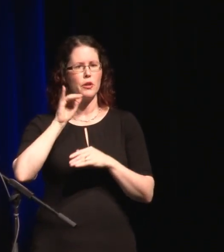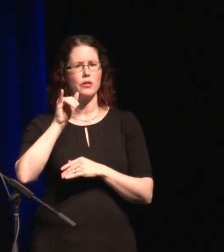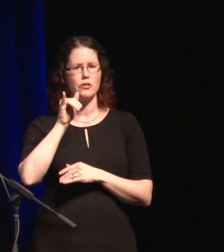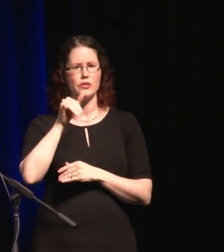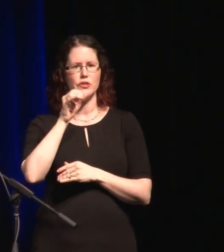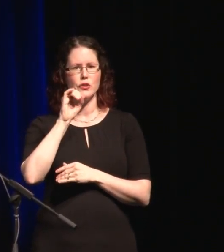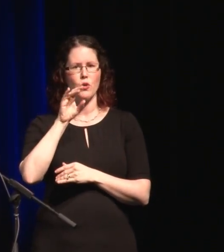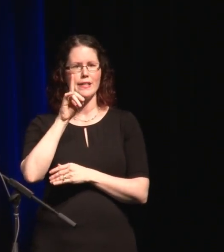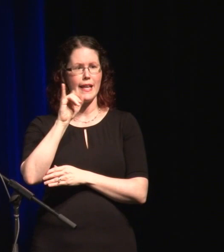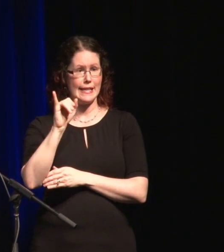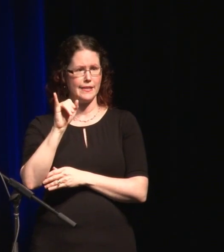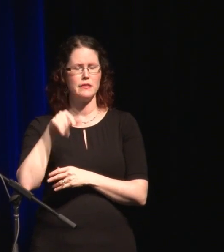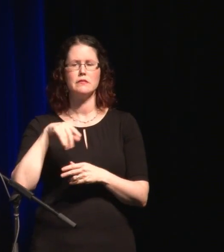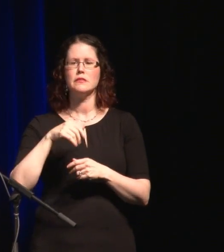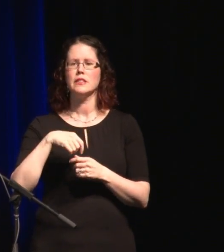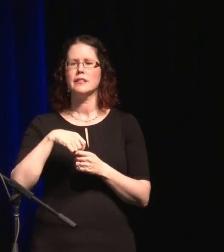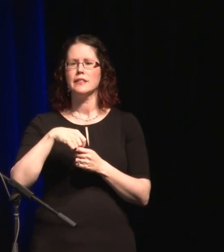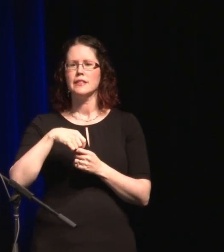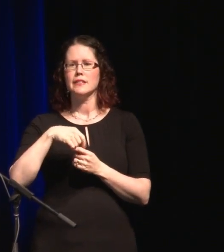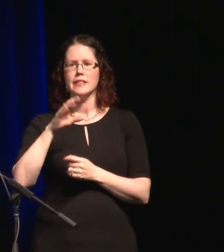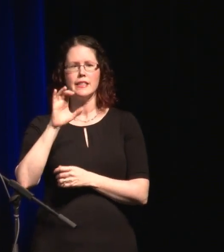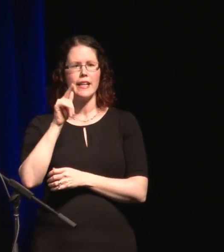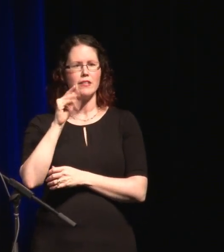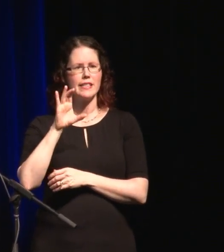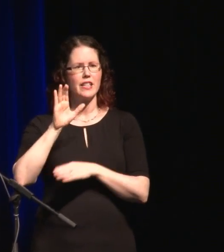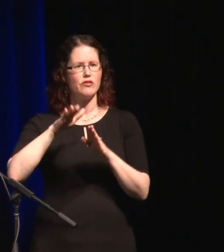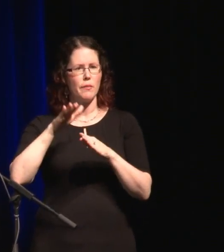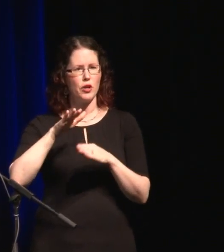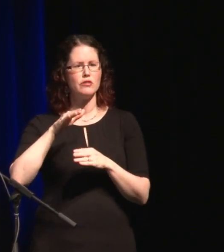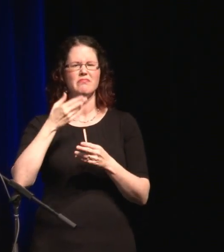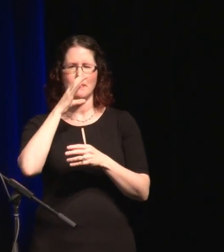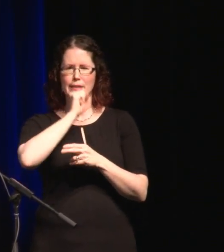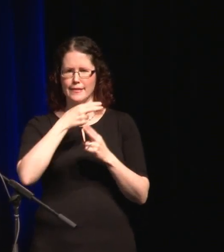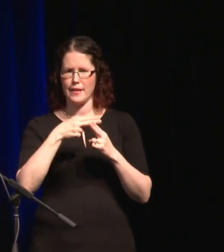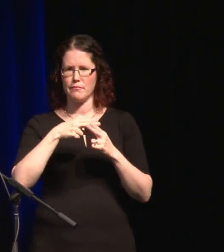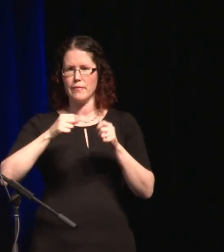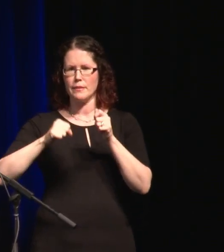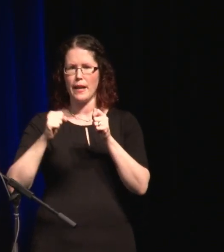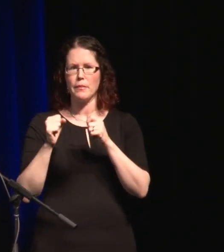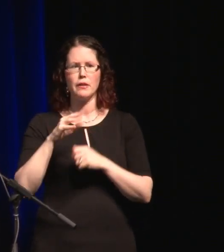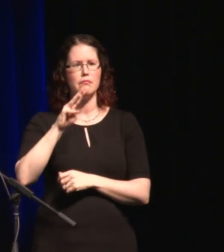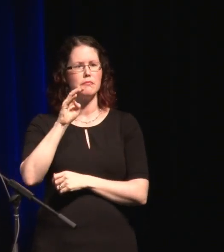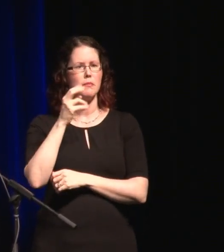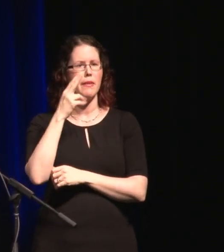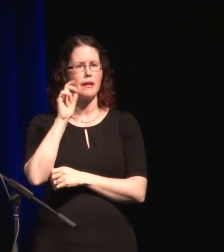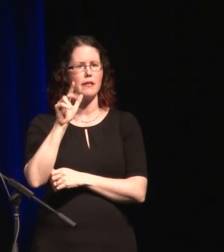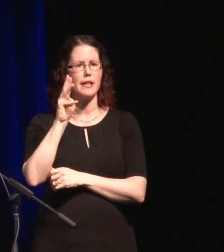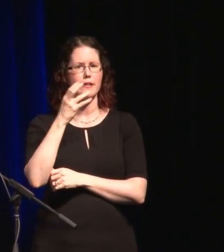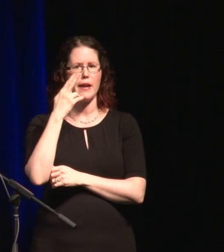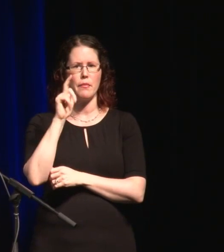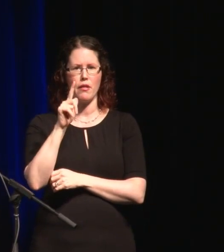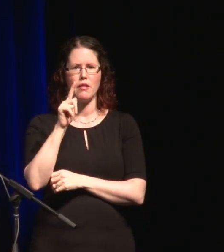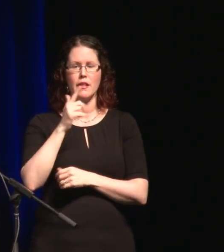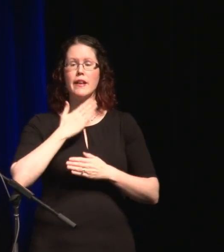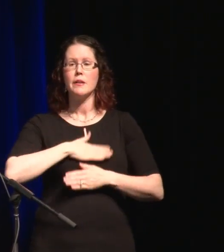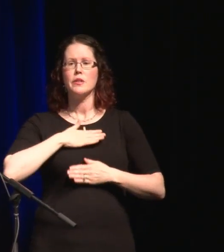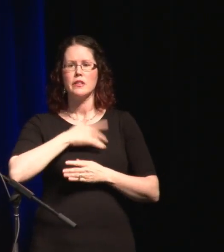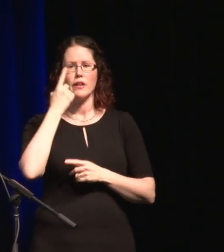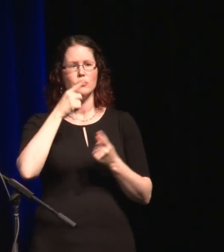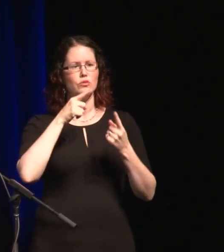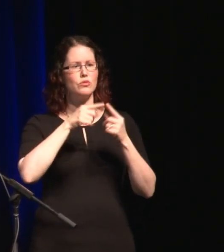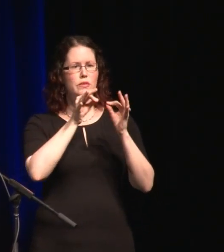Denny, Celtic drummer Sean Bigley, and bagpiper Michael Campbell, and a sincere appreciation to